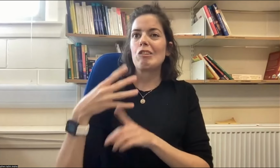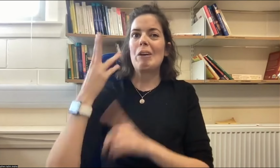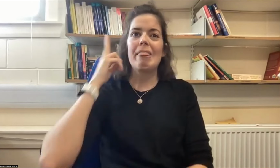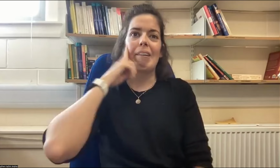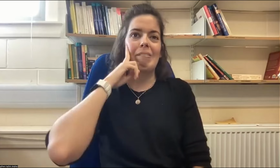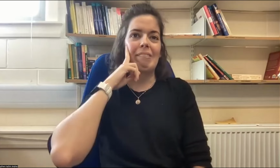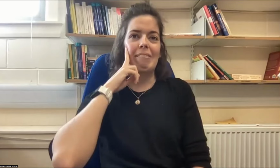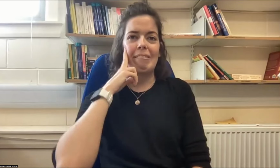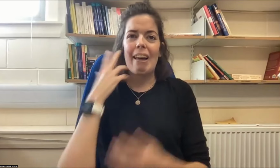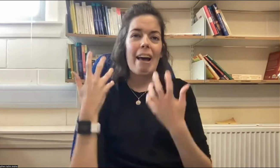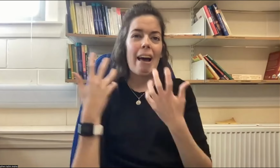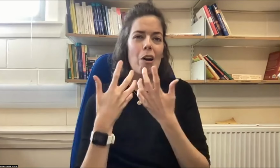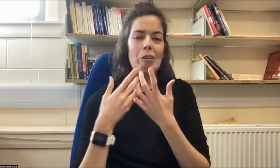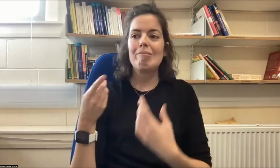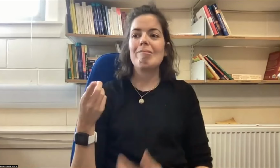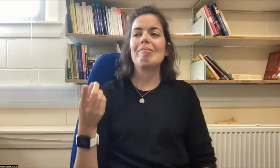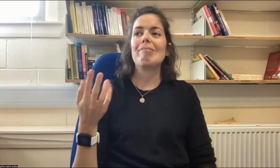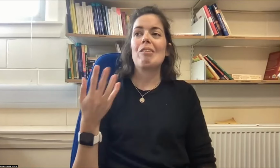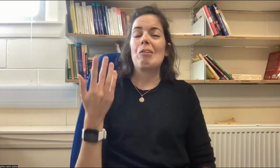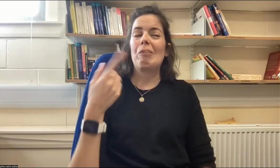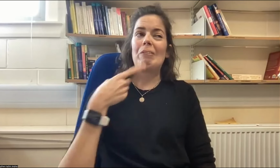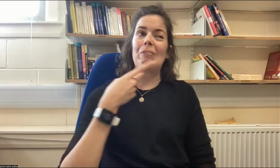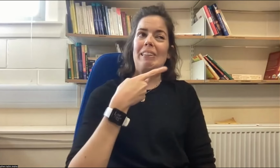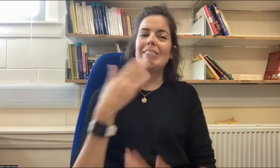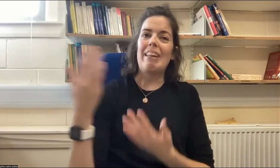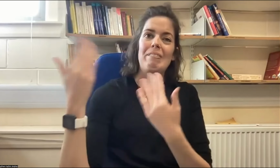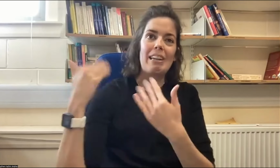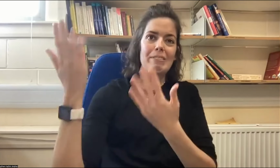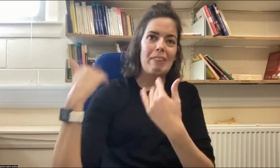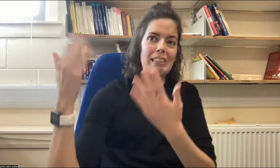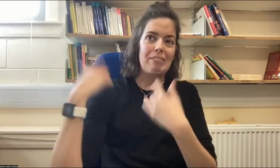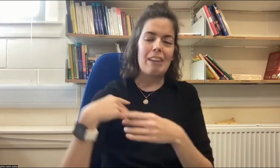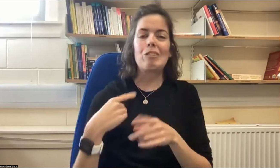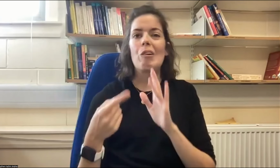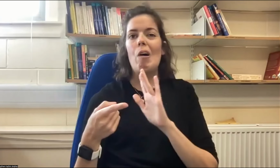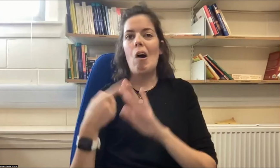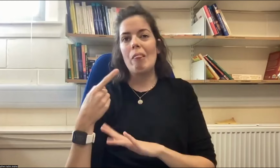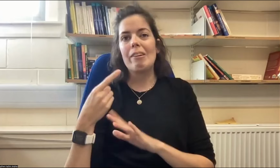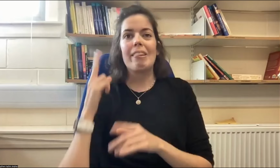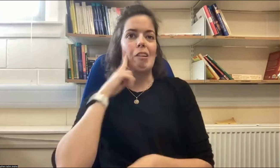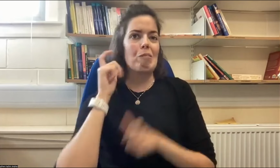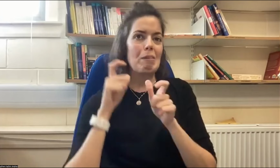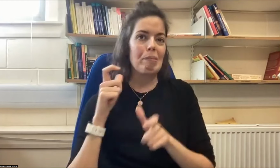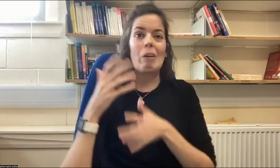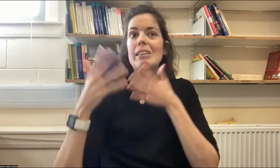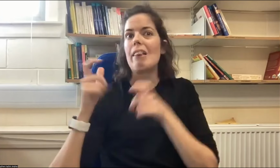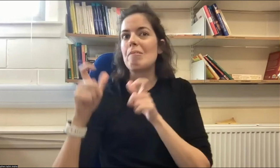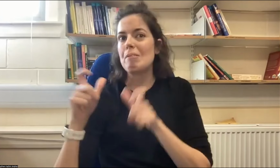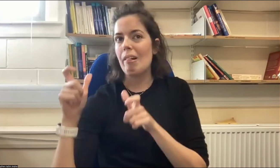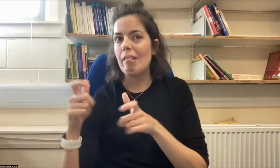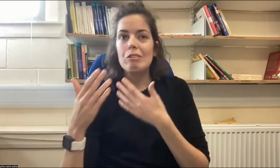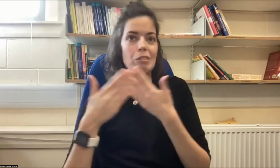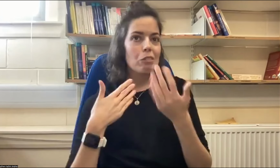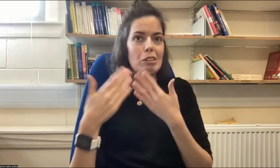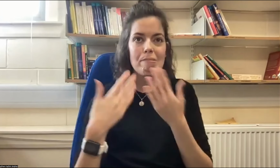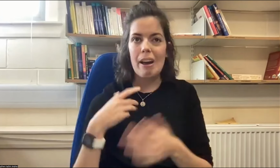we've tried to make this pub a queer deaf space. How have we done this? By inviting as